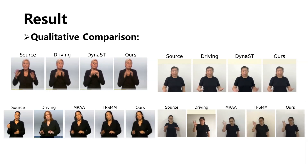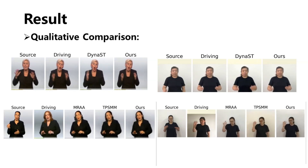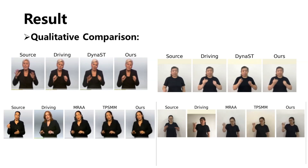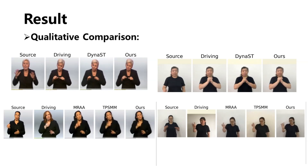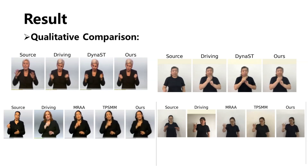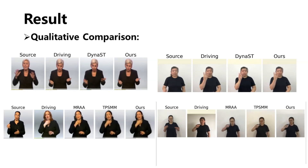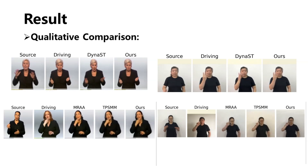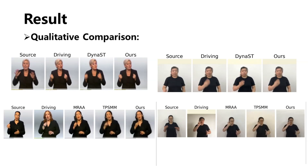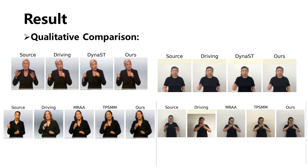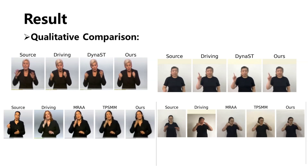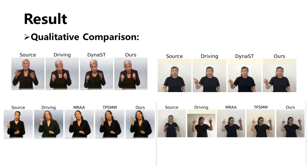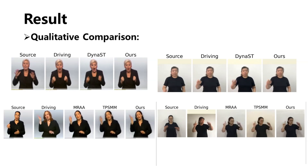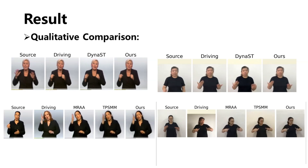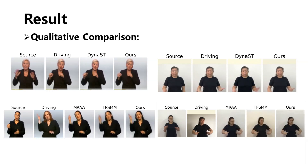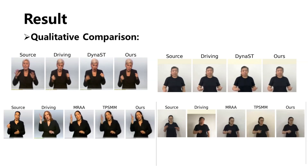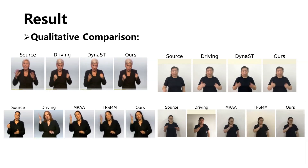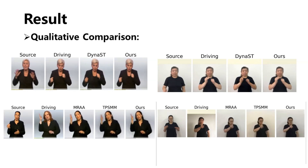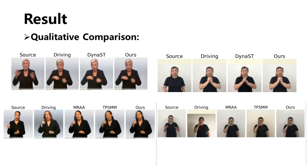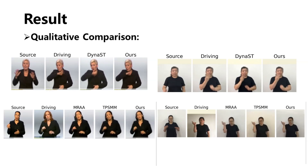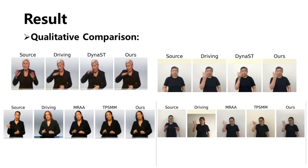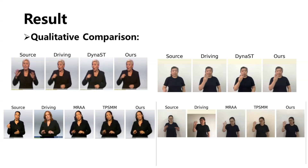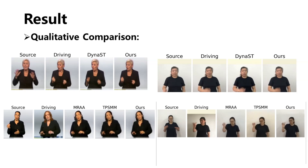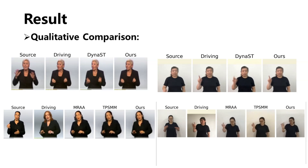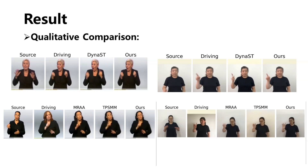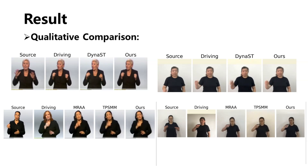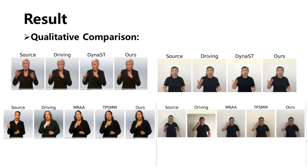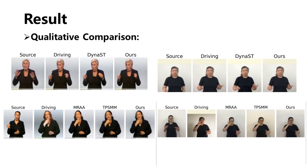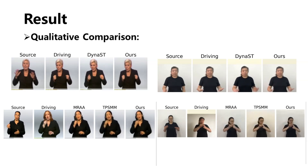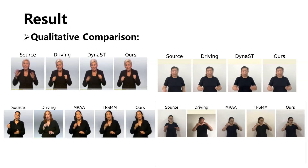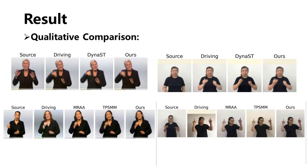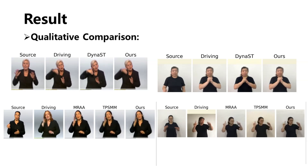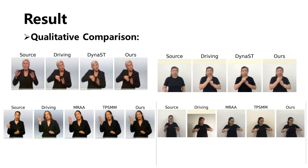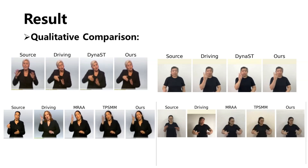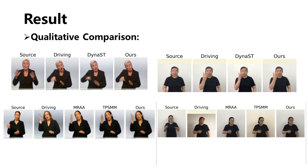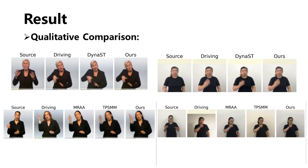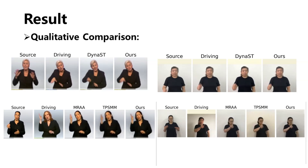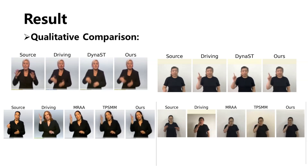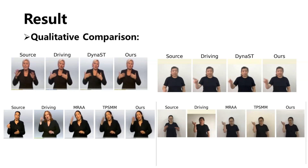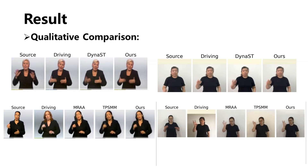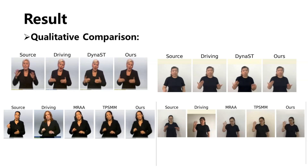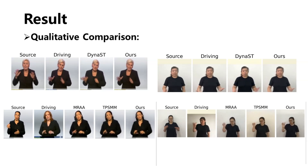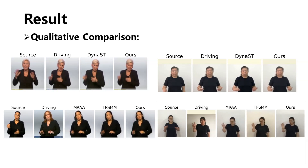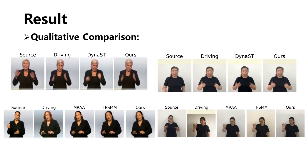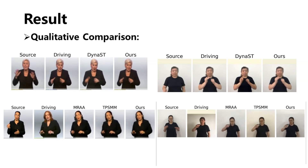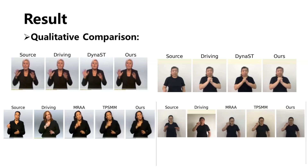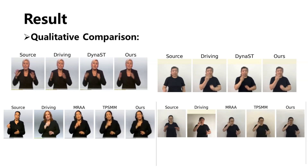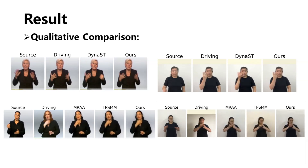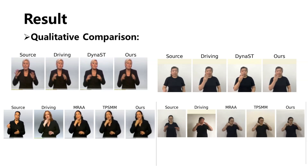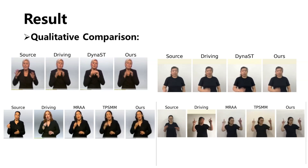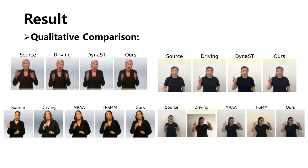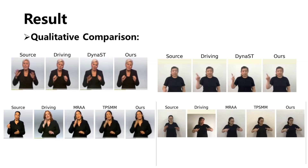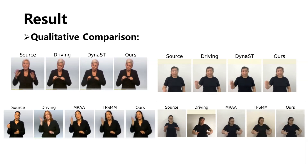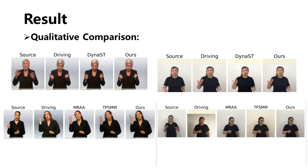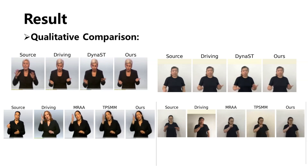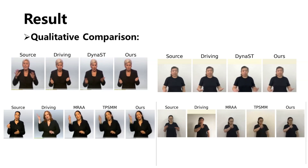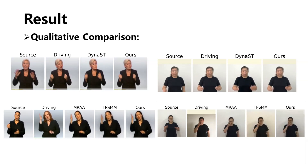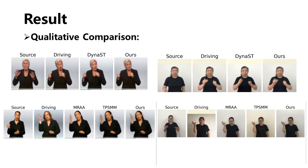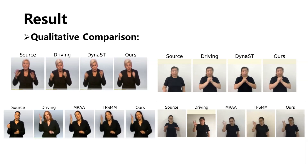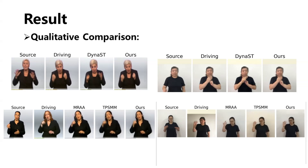hand shapes and inconsistent facial expressions in these methods. In contrast, our model,